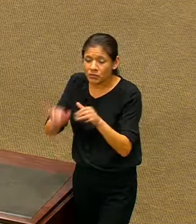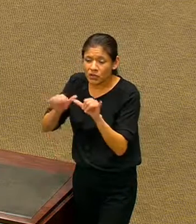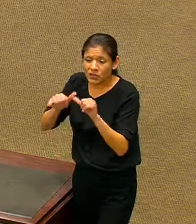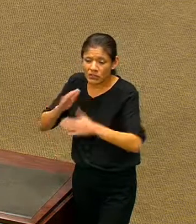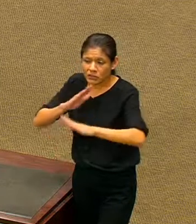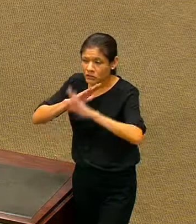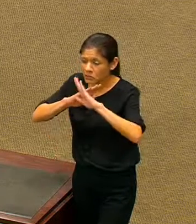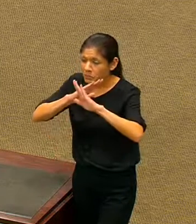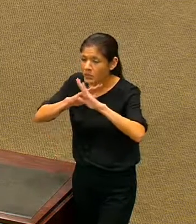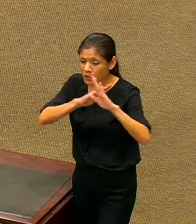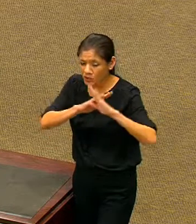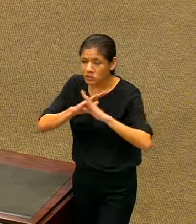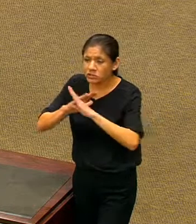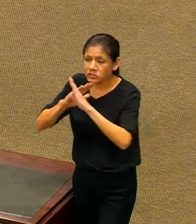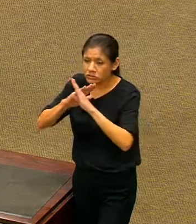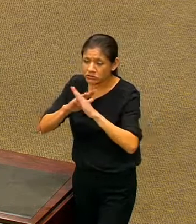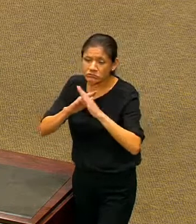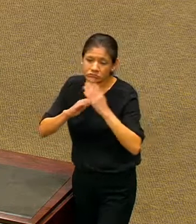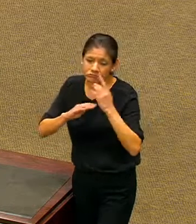to the